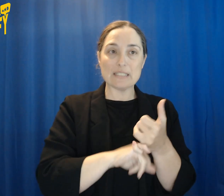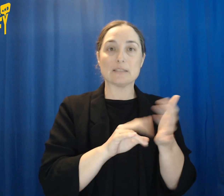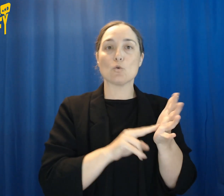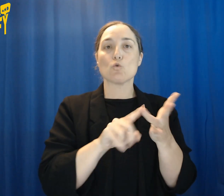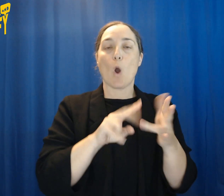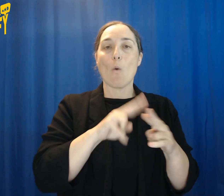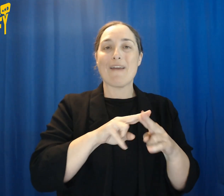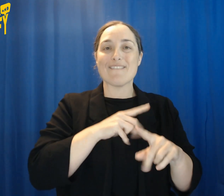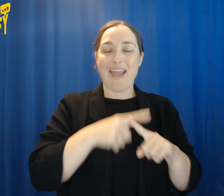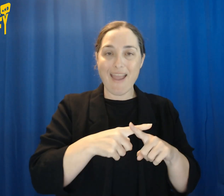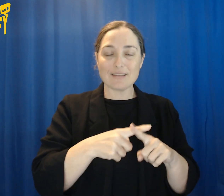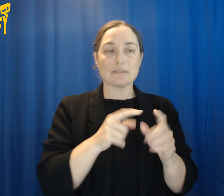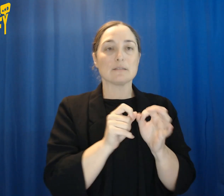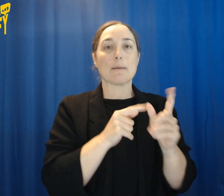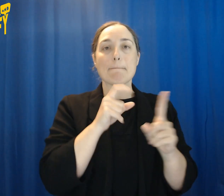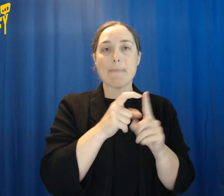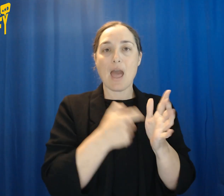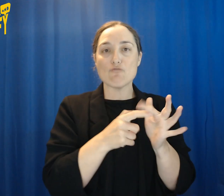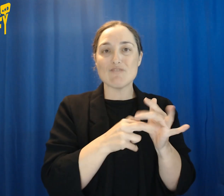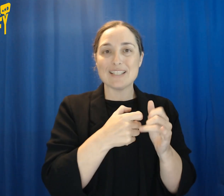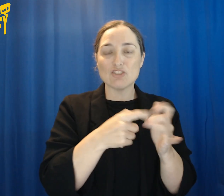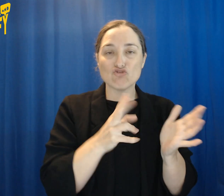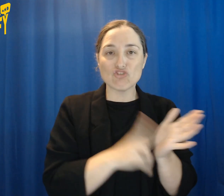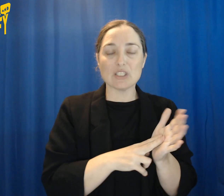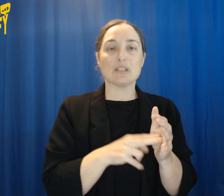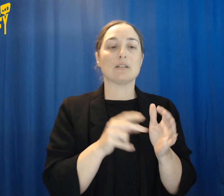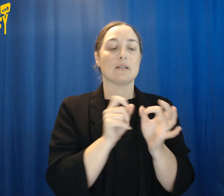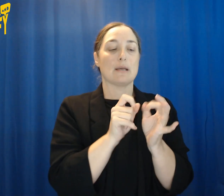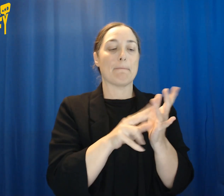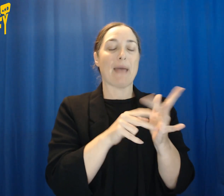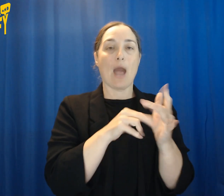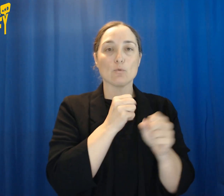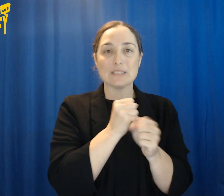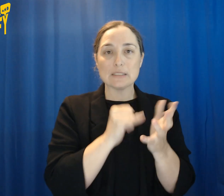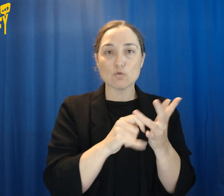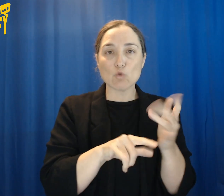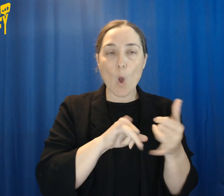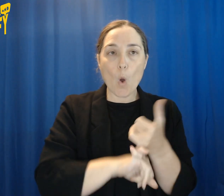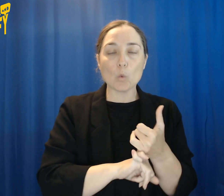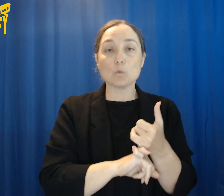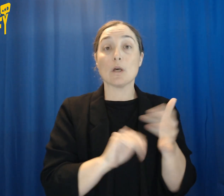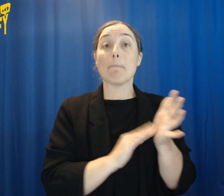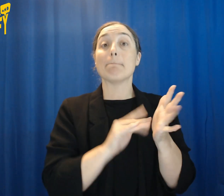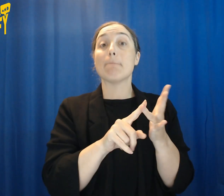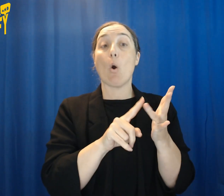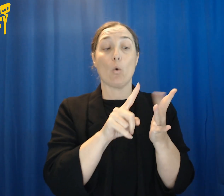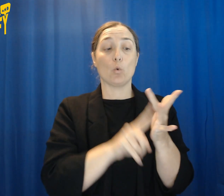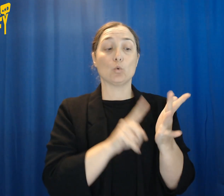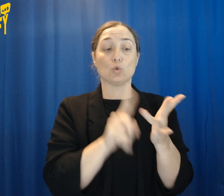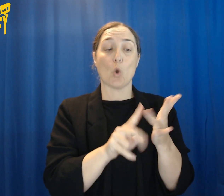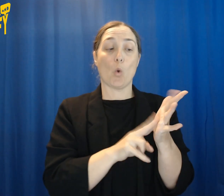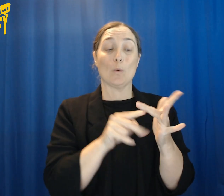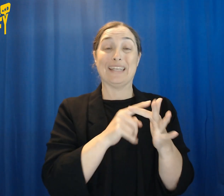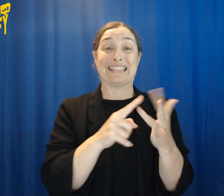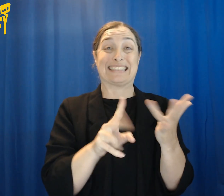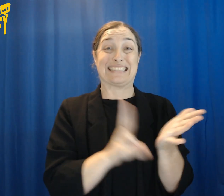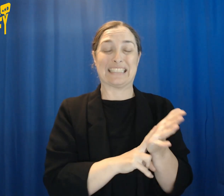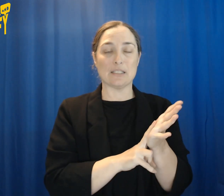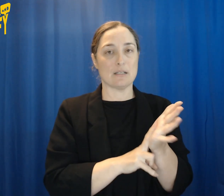Bad Religion, Bouncing Souls, things like that. Mojo Nixon is an absolutely banging band if you